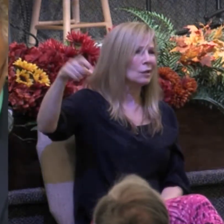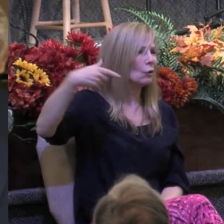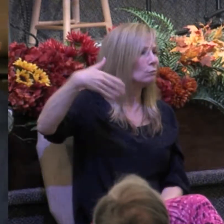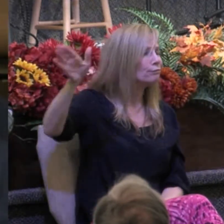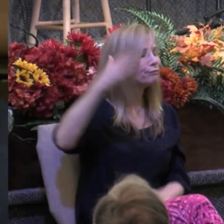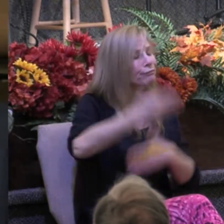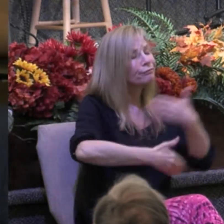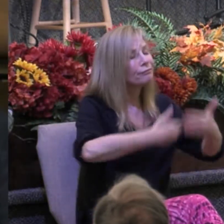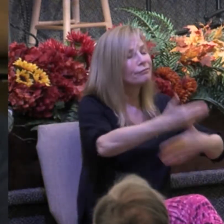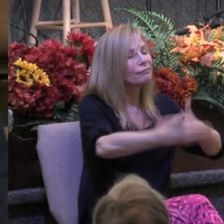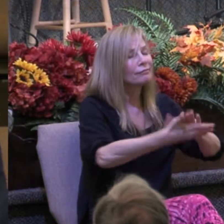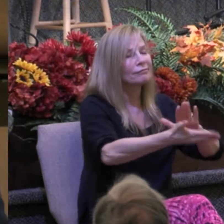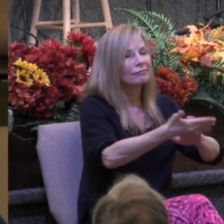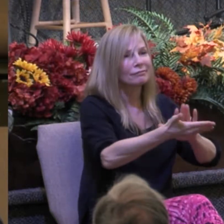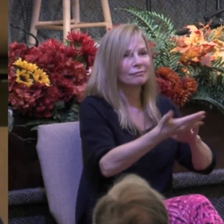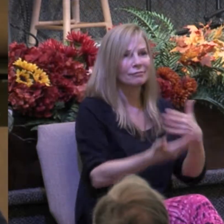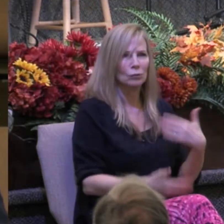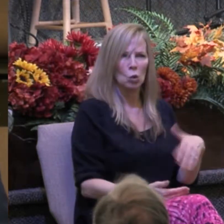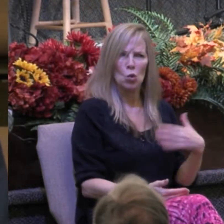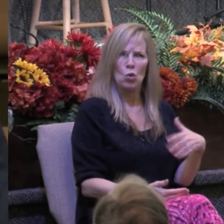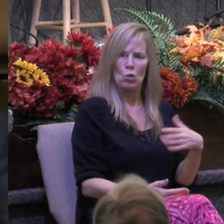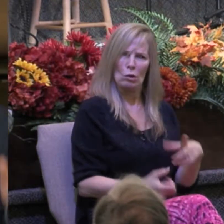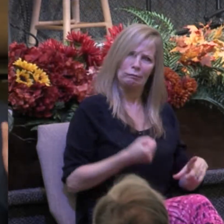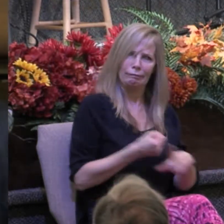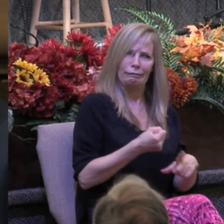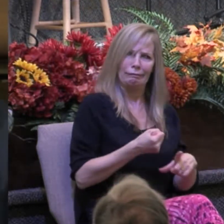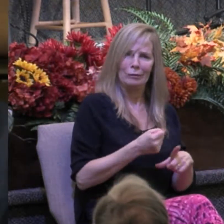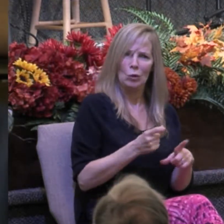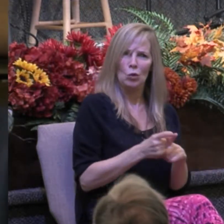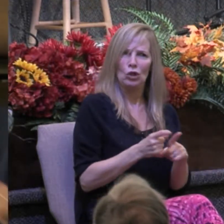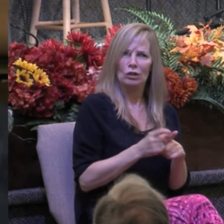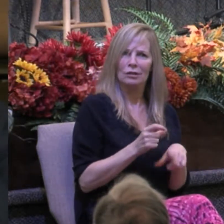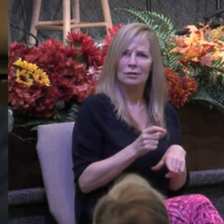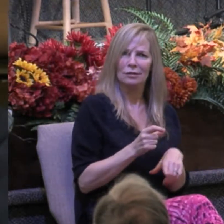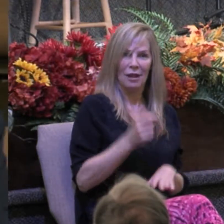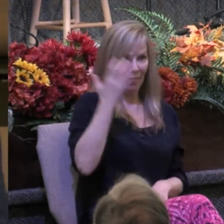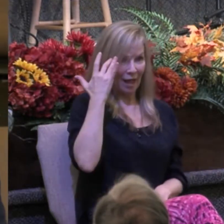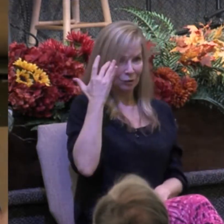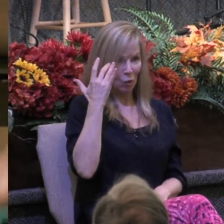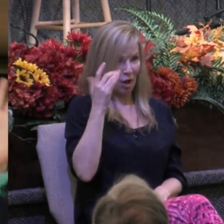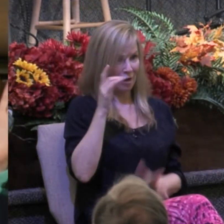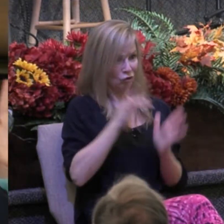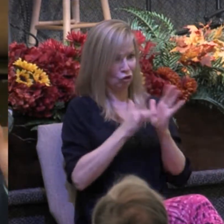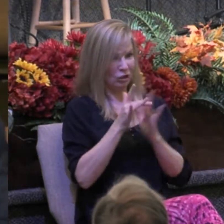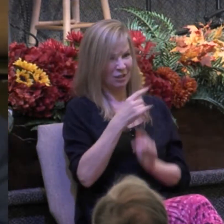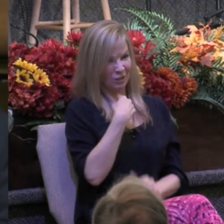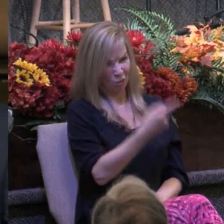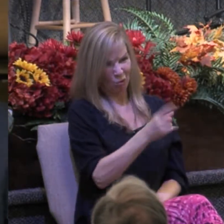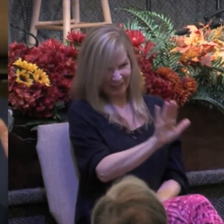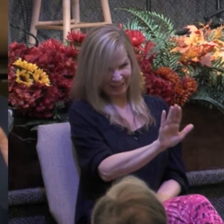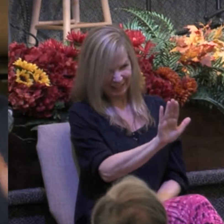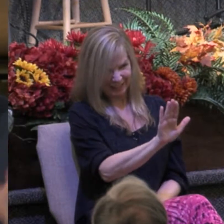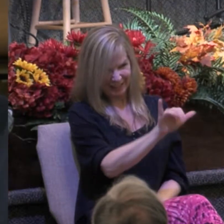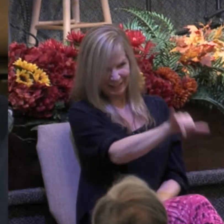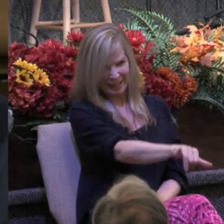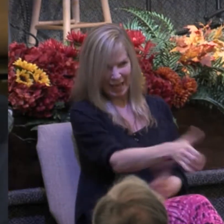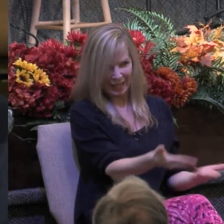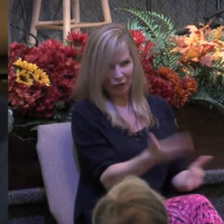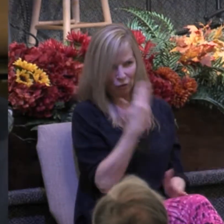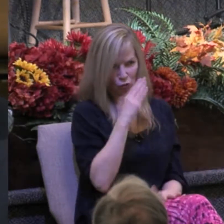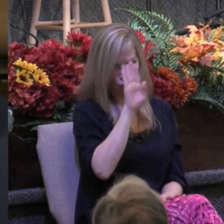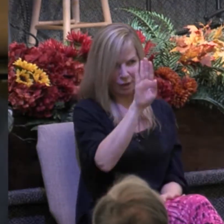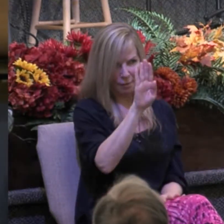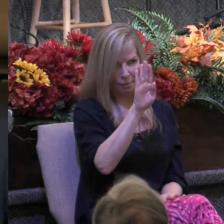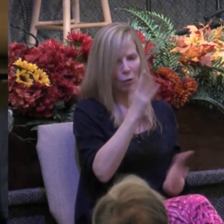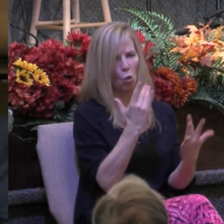That's exactly why the Lord told his apostles then to wait in Jerusalem for the promise of the Holy Spirit,